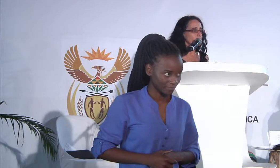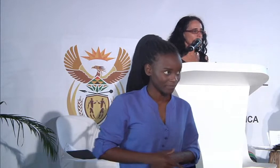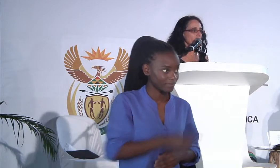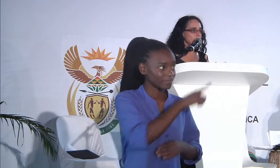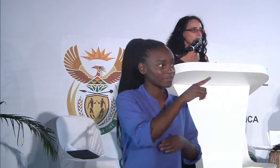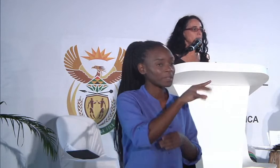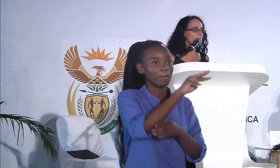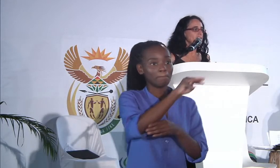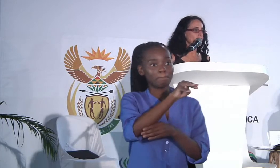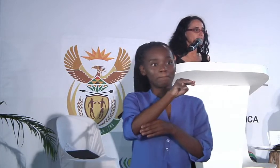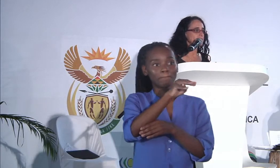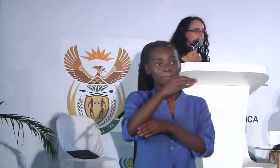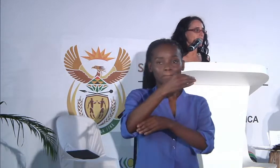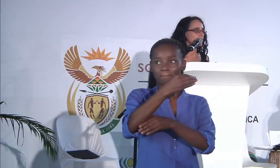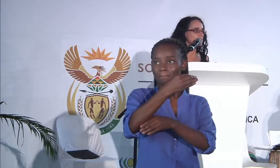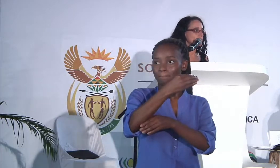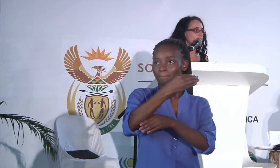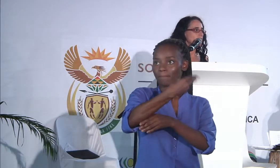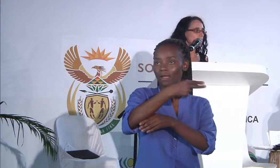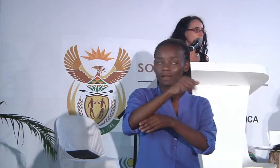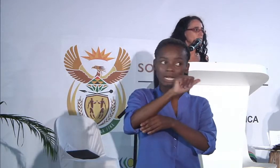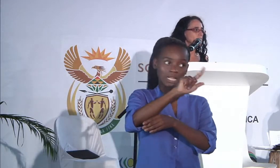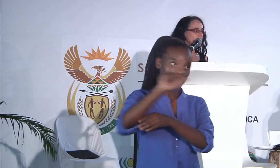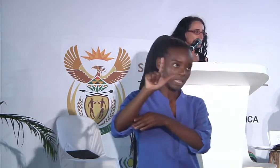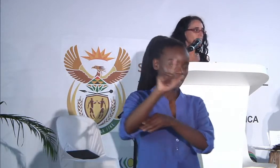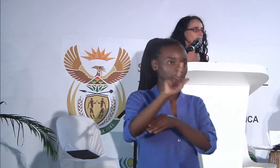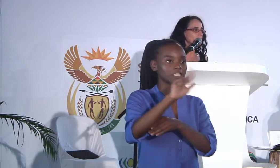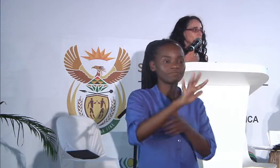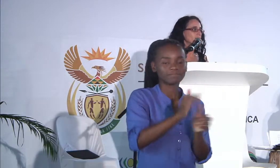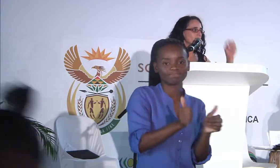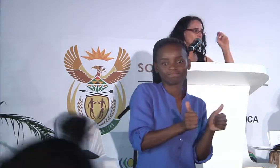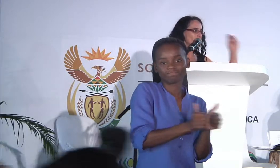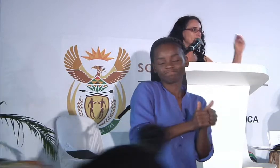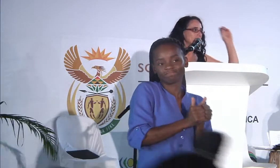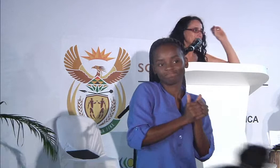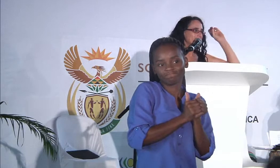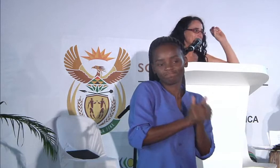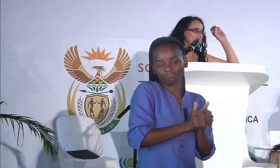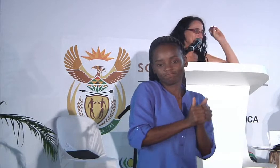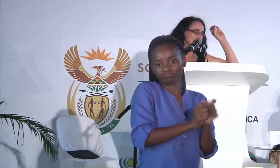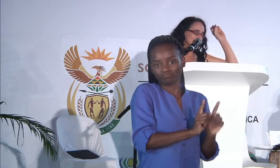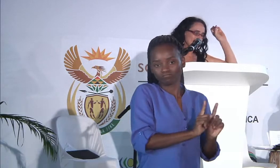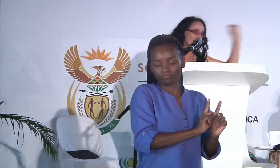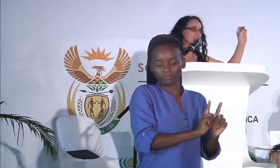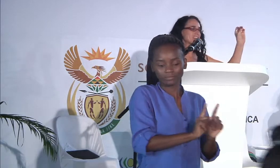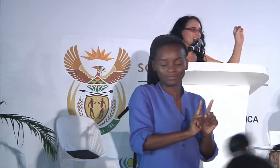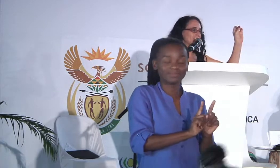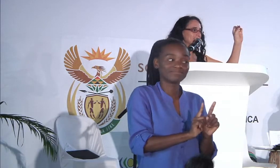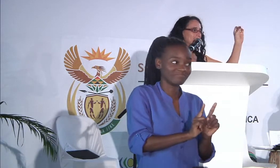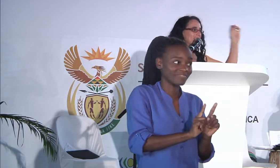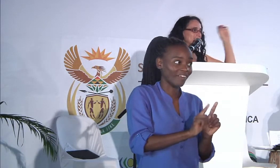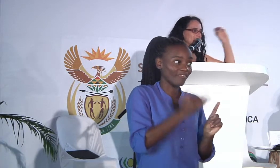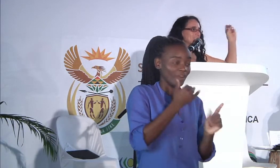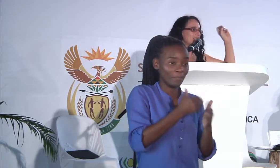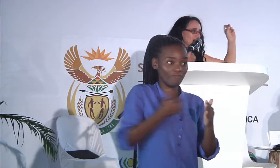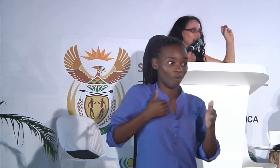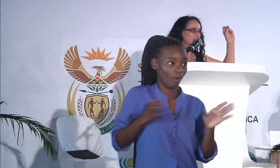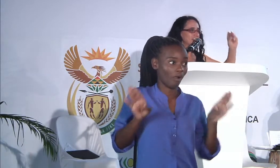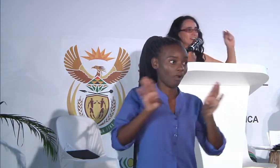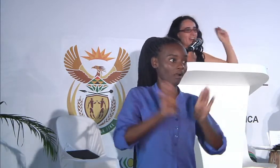we have been by each other's sides from the beginning of lockdown until